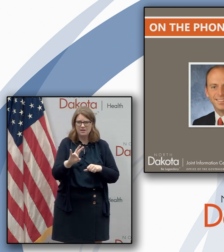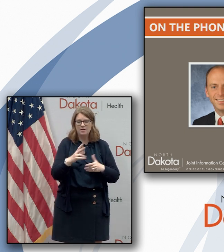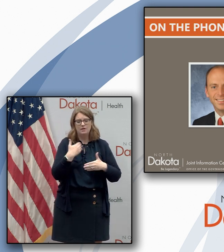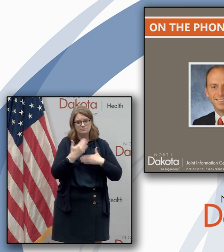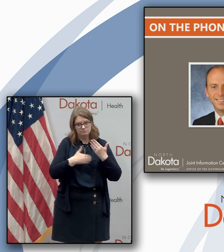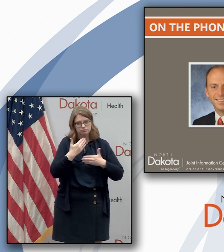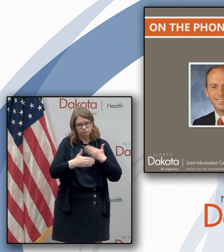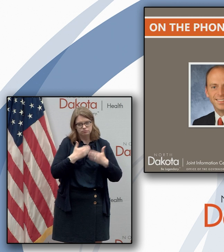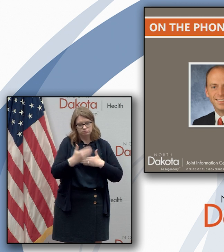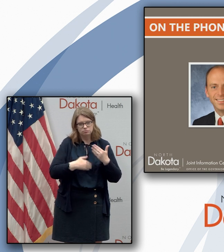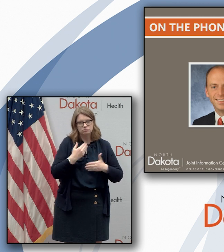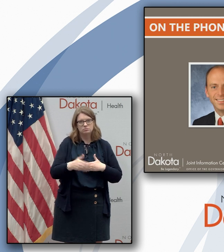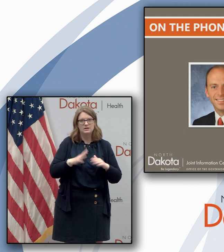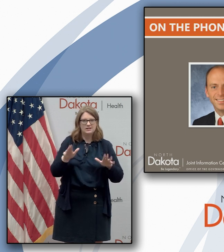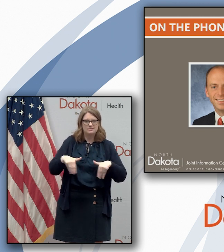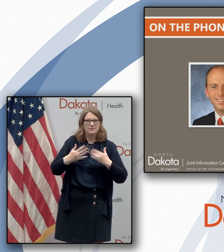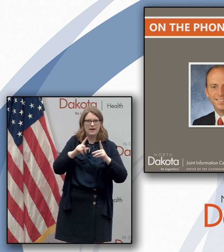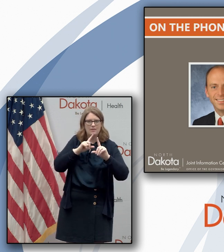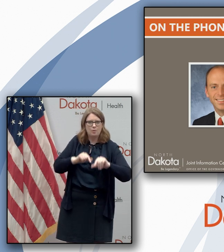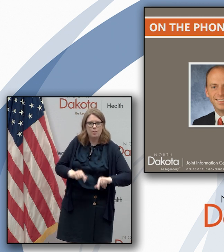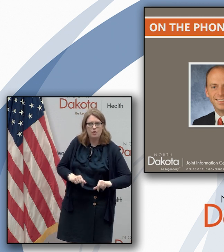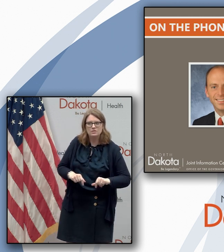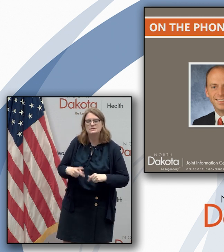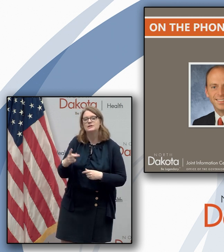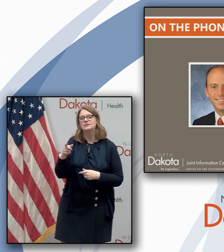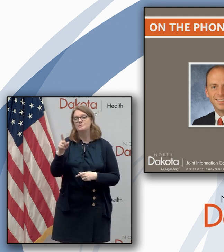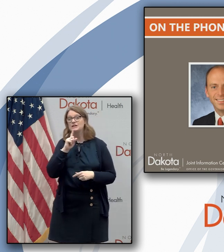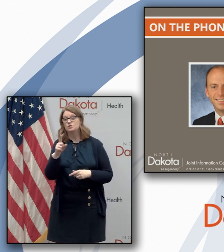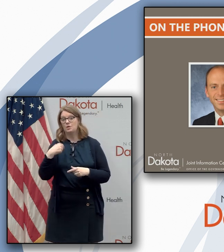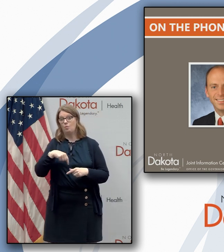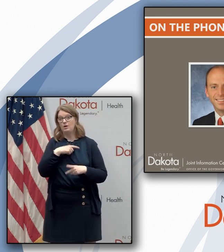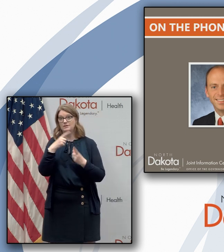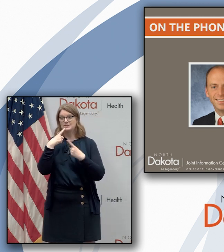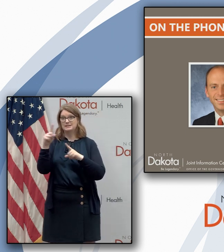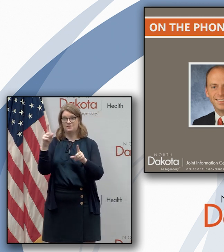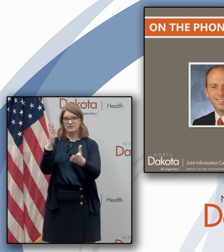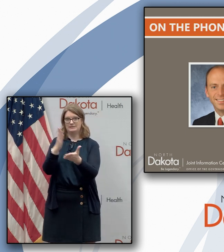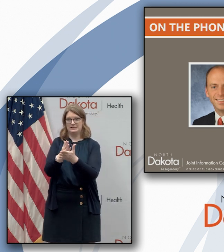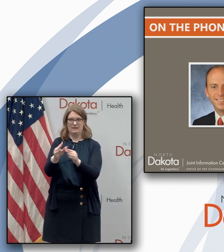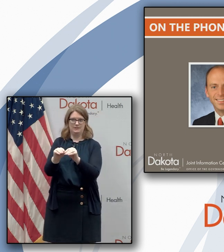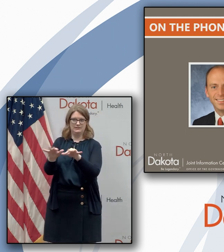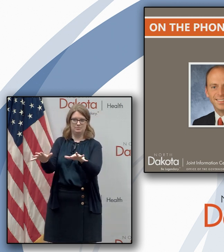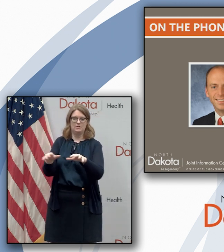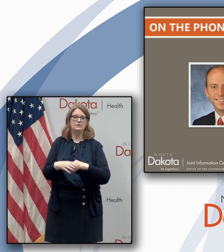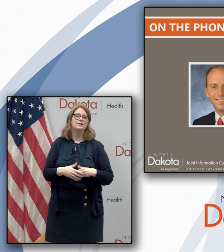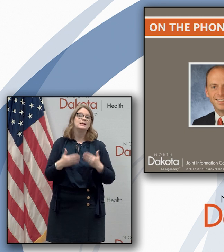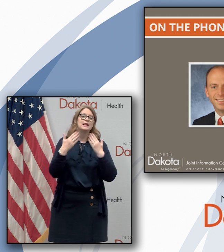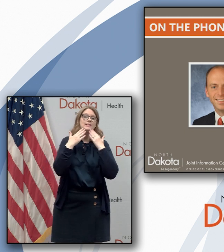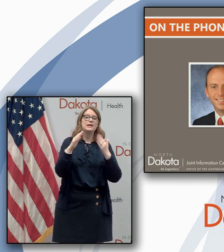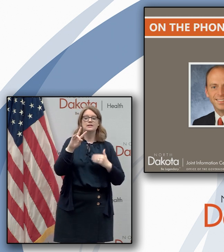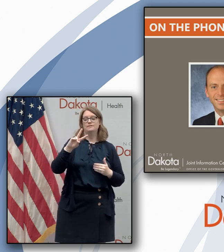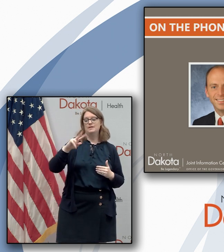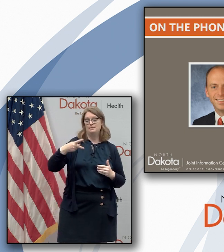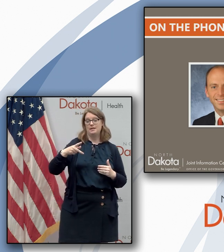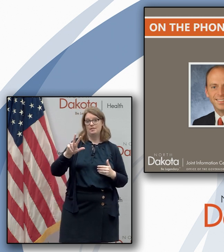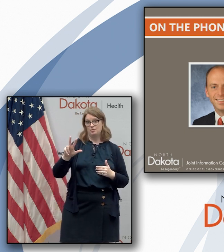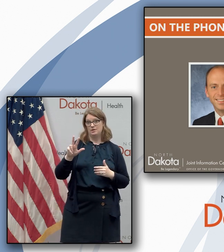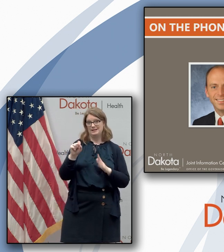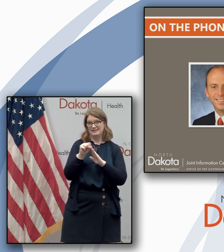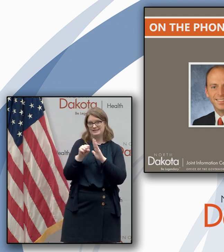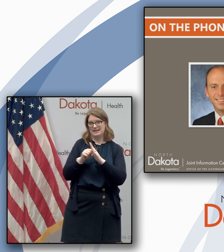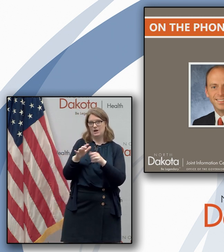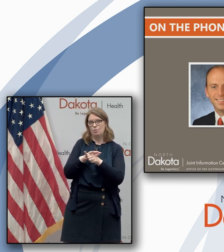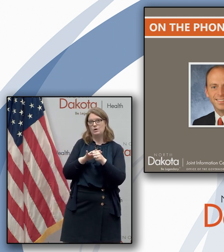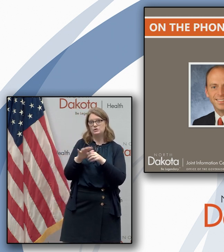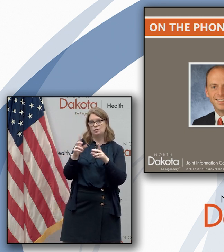need to be successful in stopping the spread of COVID-19. Thank you to the VP3 State Regional Coordinator team of